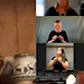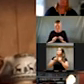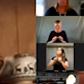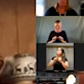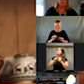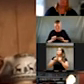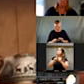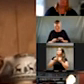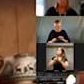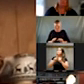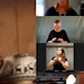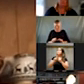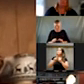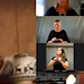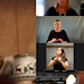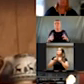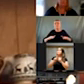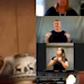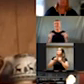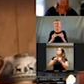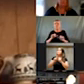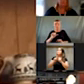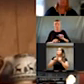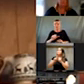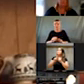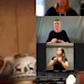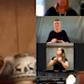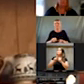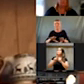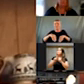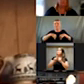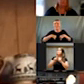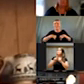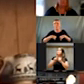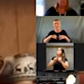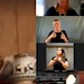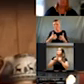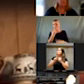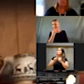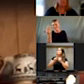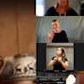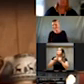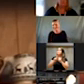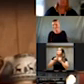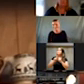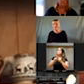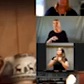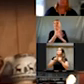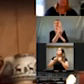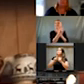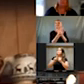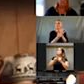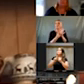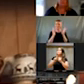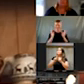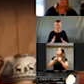might technically be progress, but that doesn't make it acceptable or enough. This law also needs to include